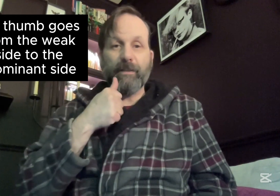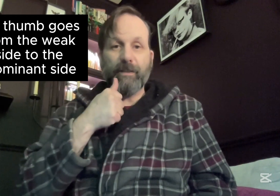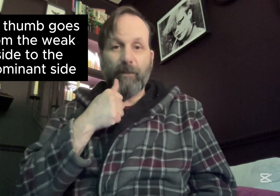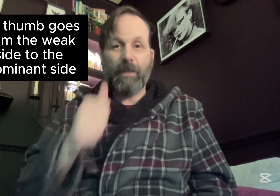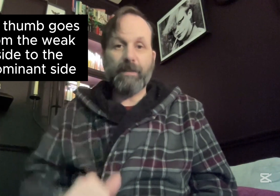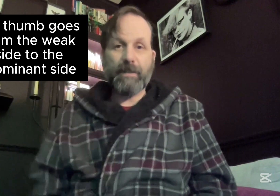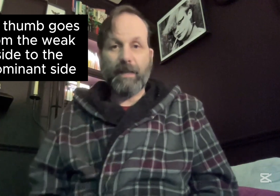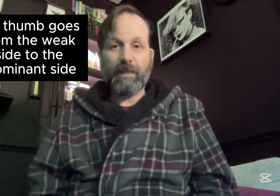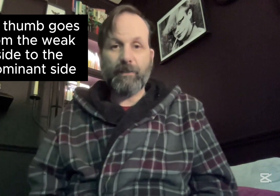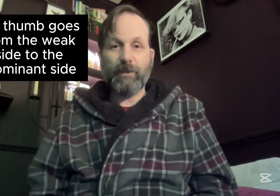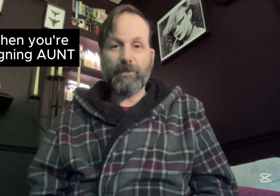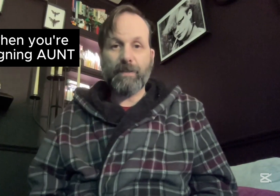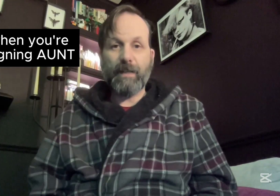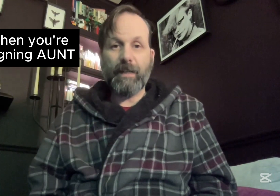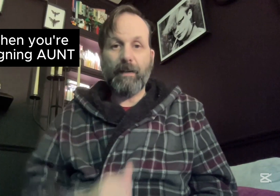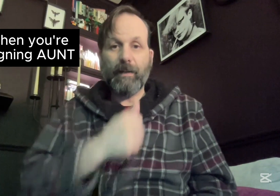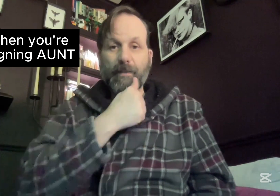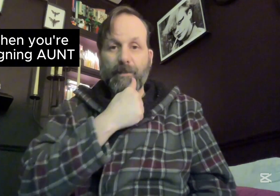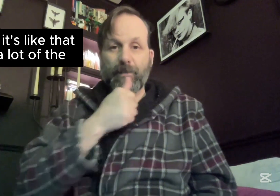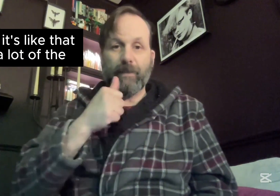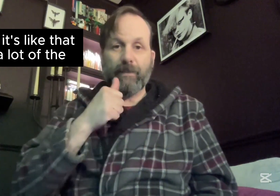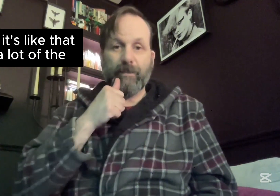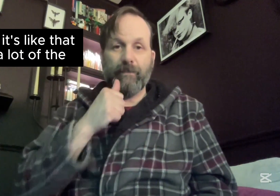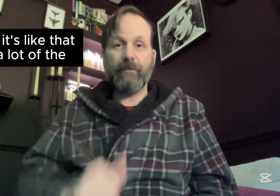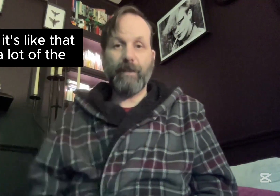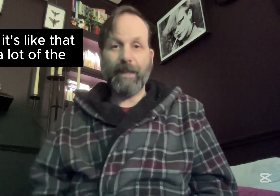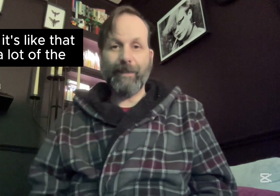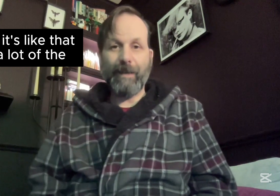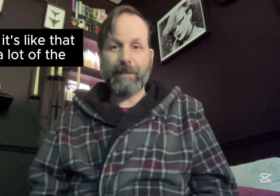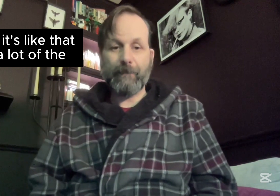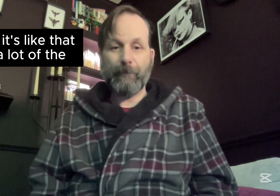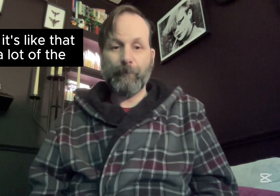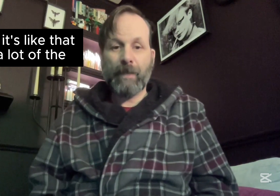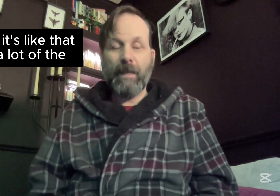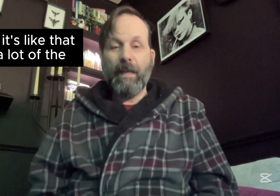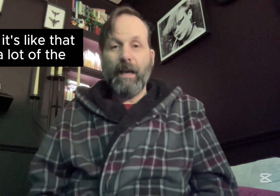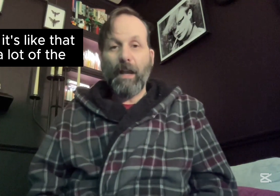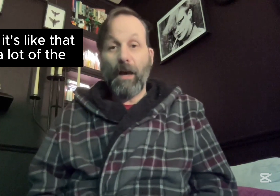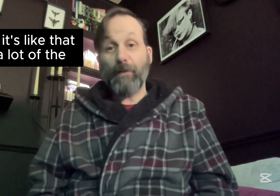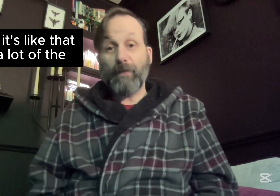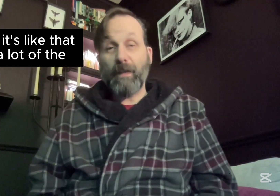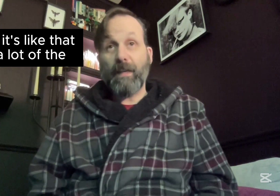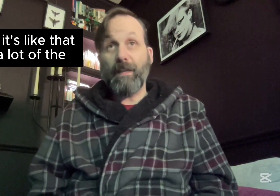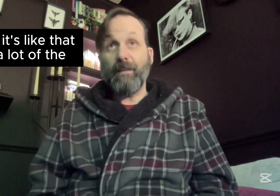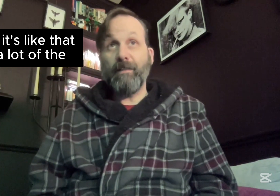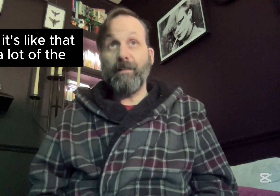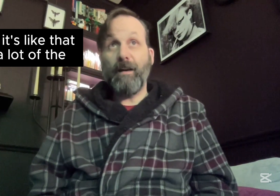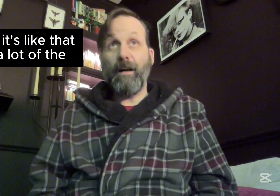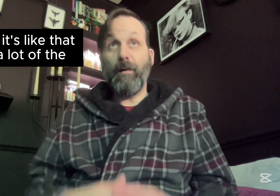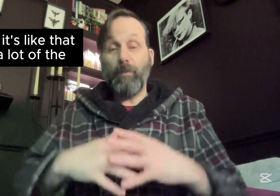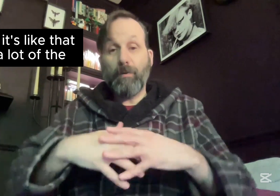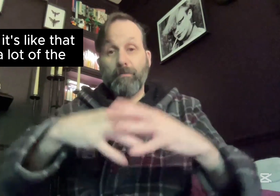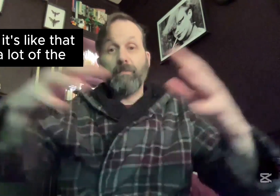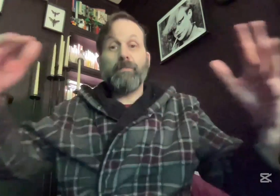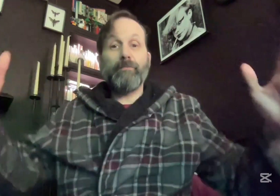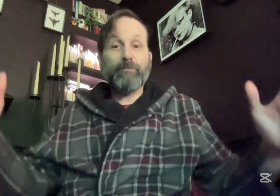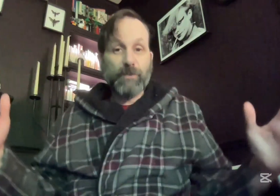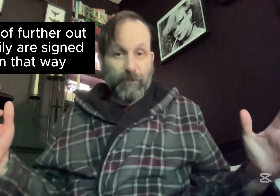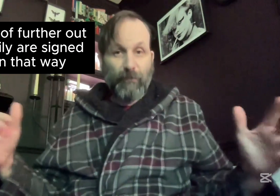the dominant side when you're signing aunt. So it's like that. A lot of the sort of